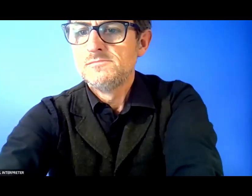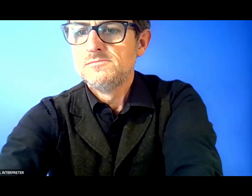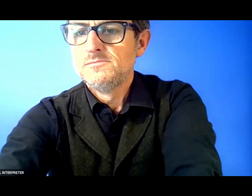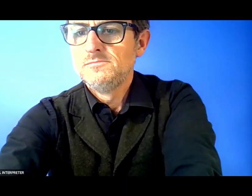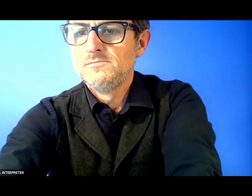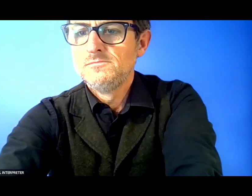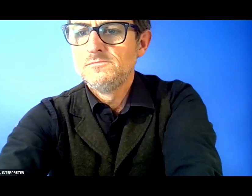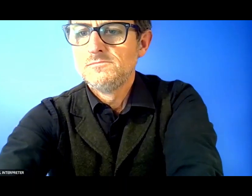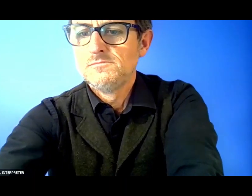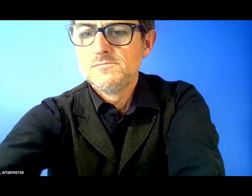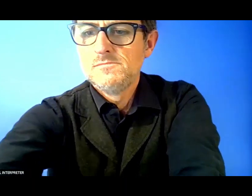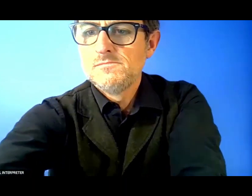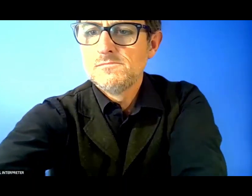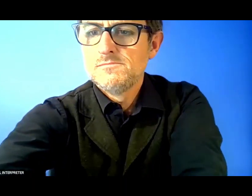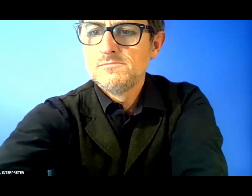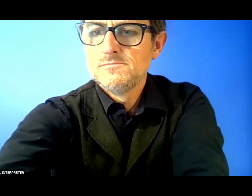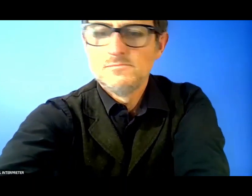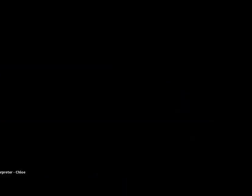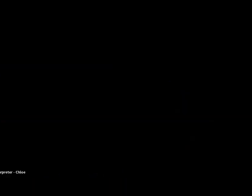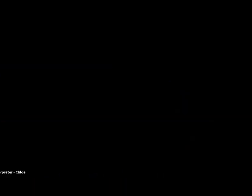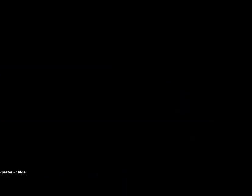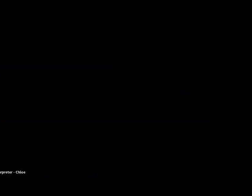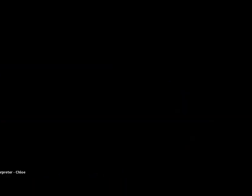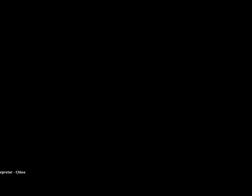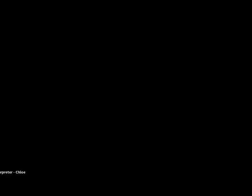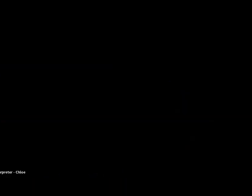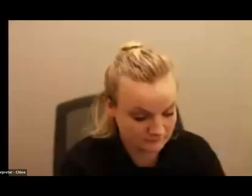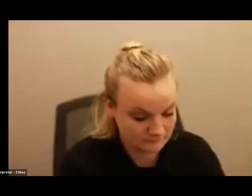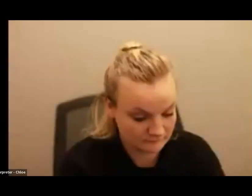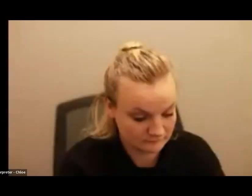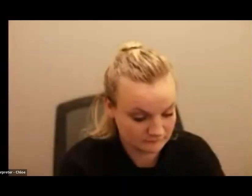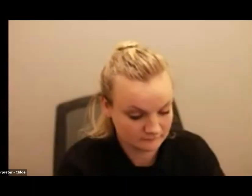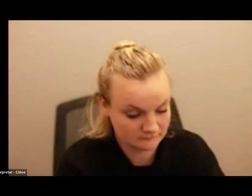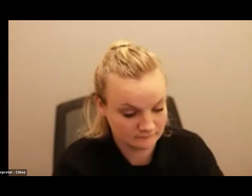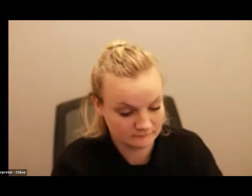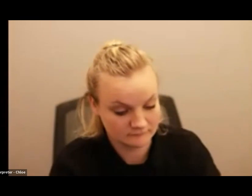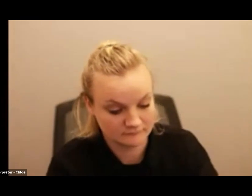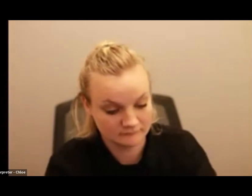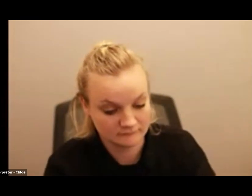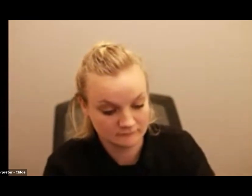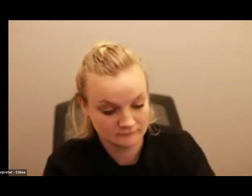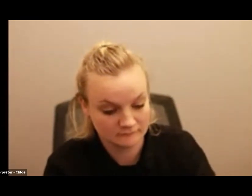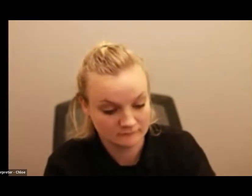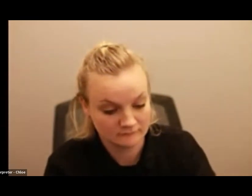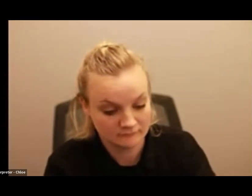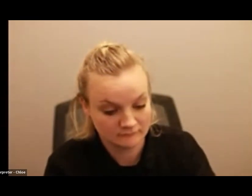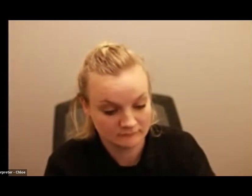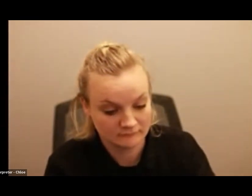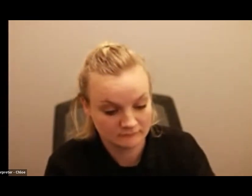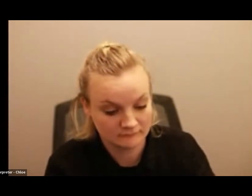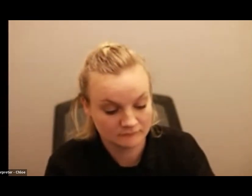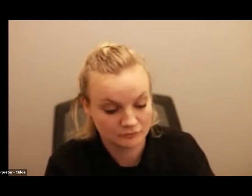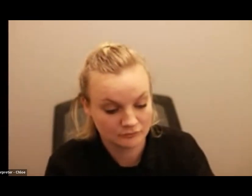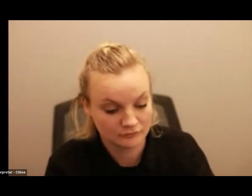so many amazing organizations all around the world who are pioneering Doughnut economics at different scales, and